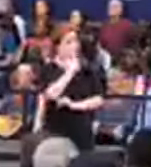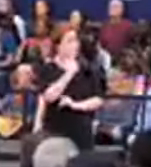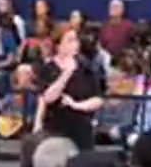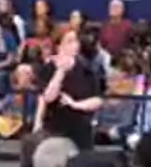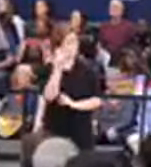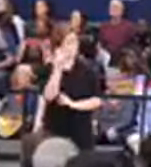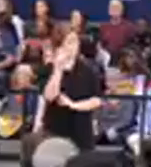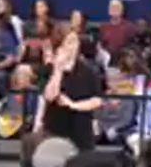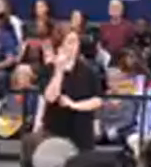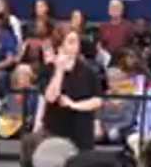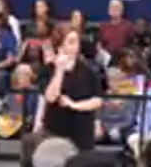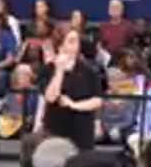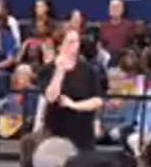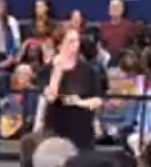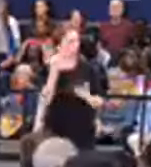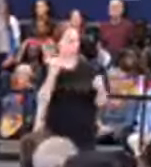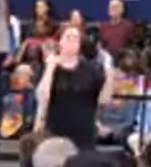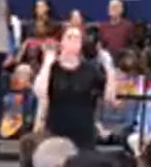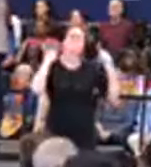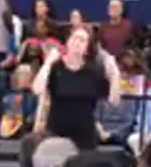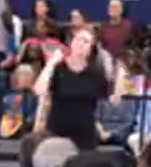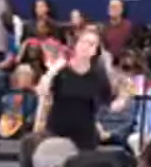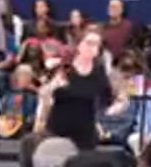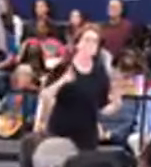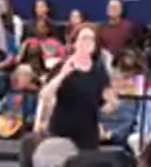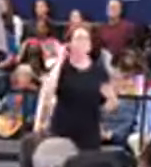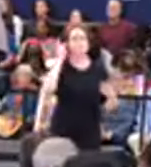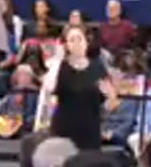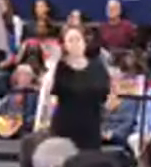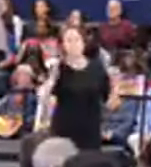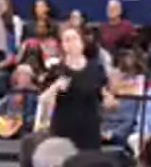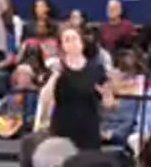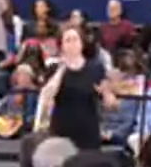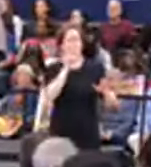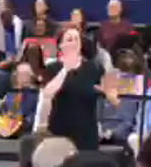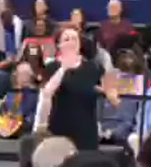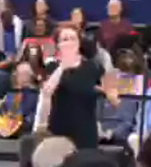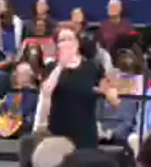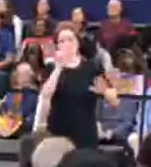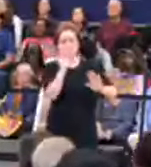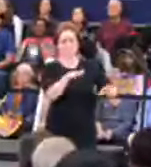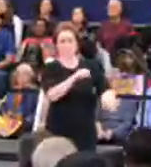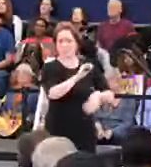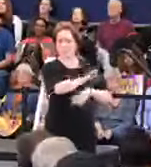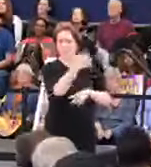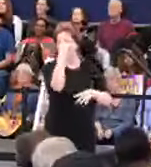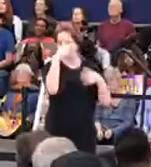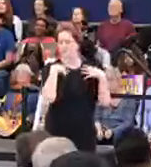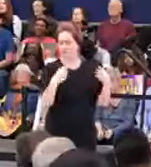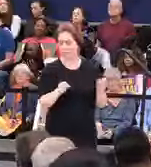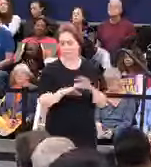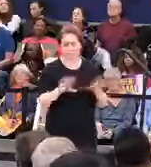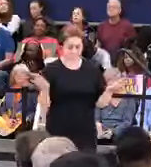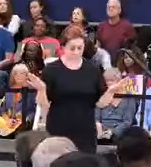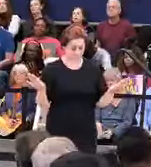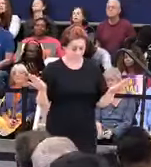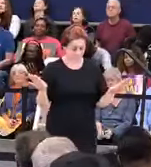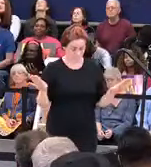Because there's so many pundits, you know, you'd be like, you gotta find time to turn off cable news from time to time, just for mental health.